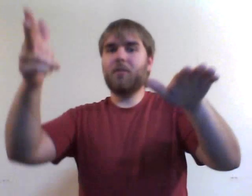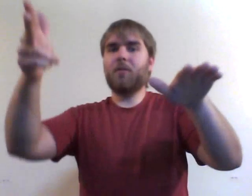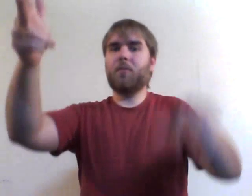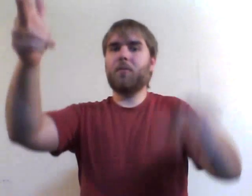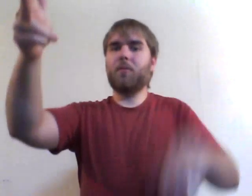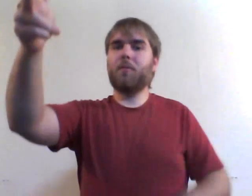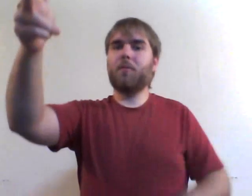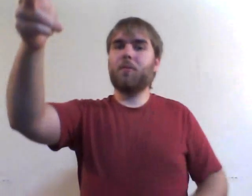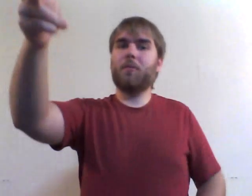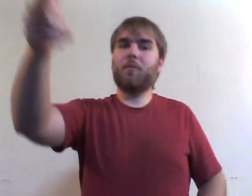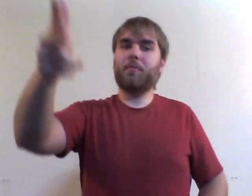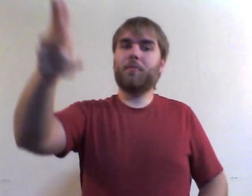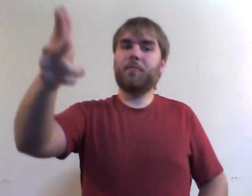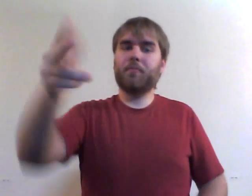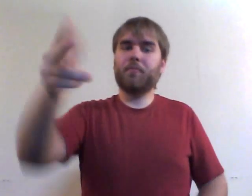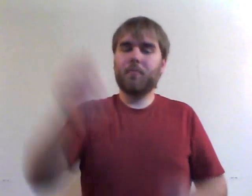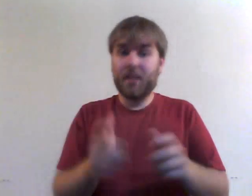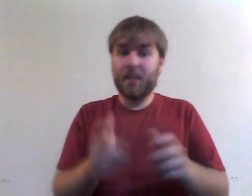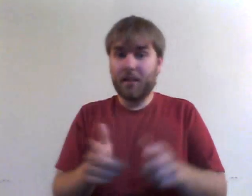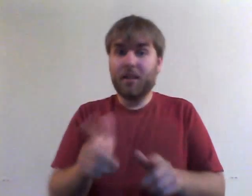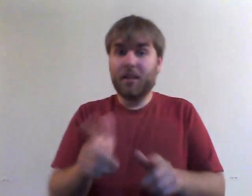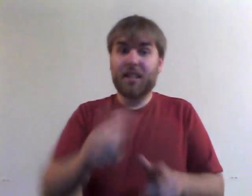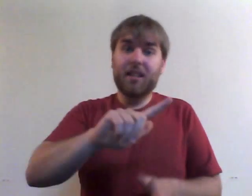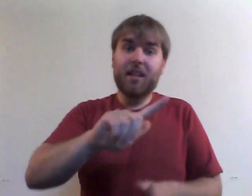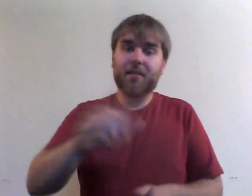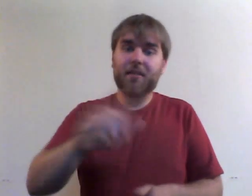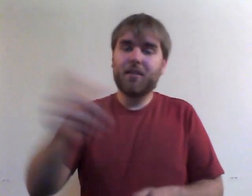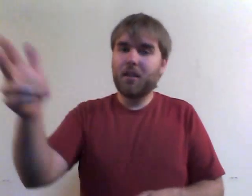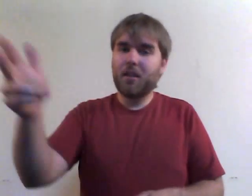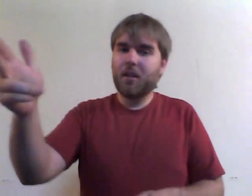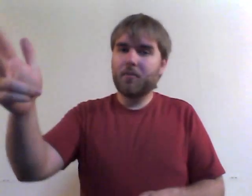left and make it spin around. This is my left stick to the left.